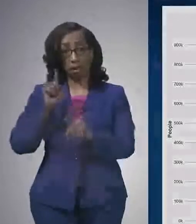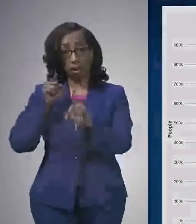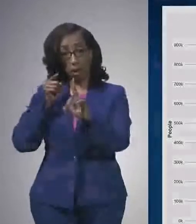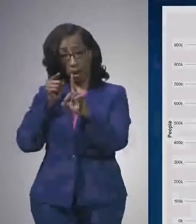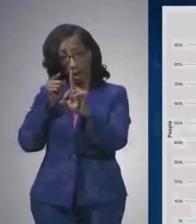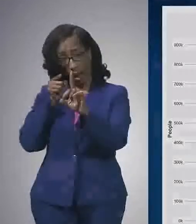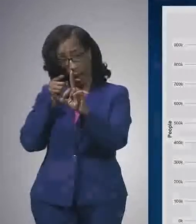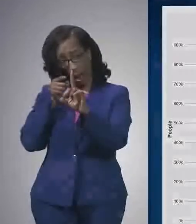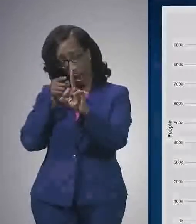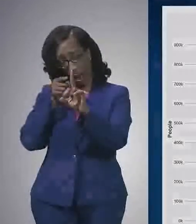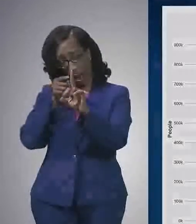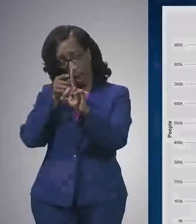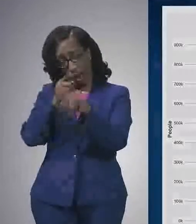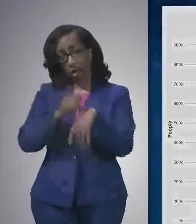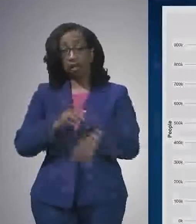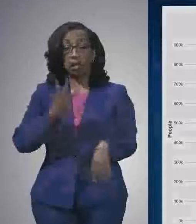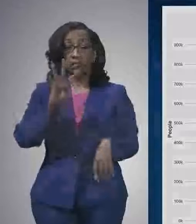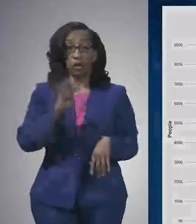with